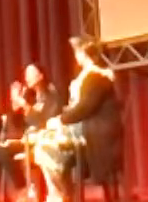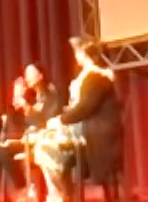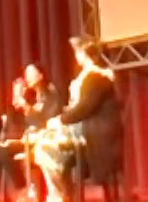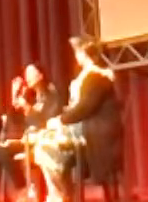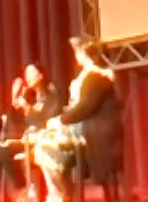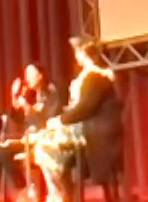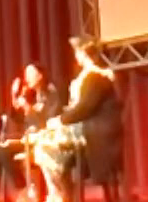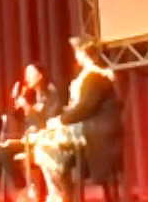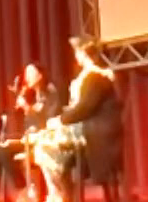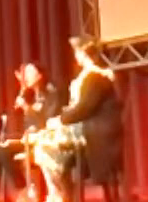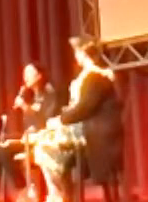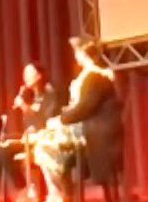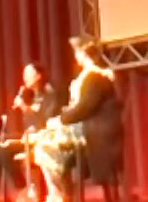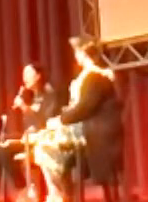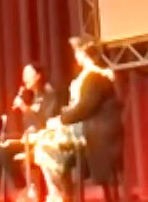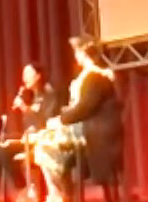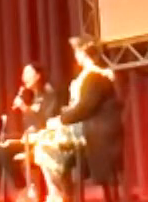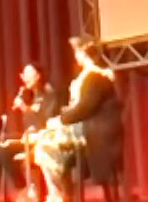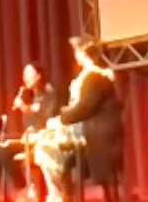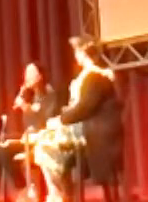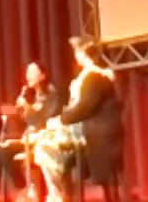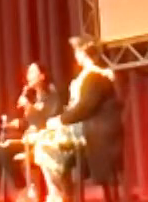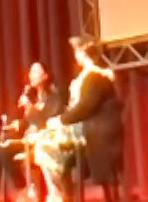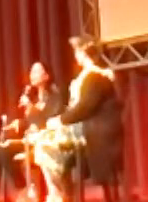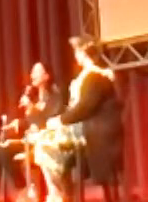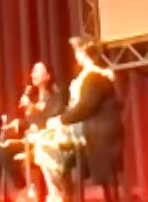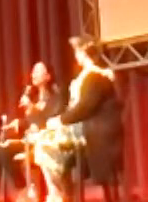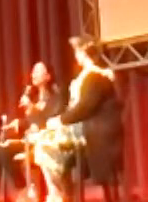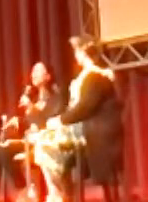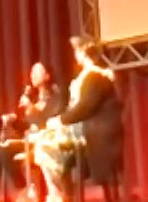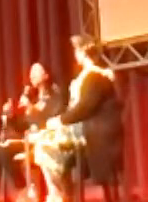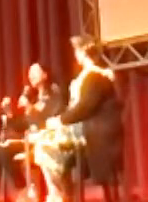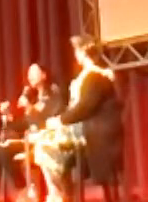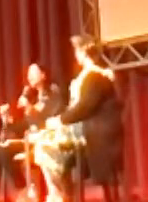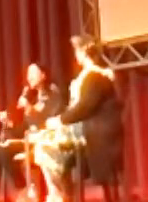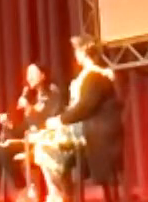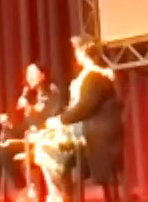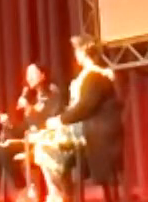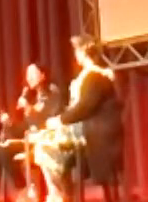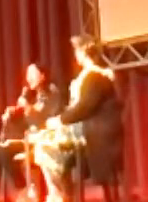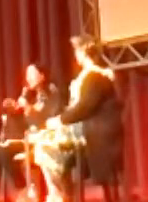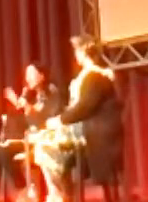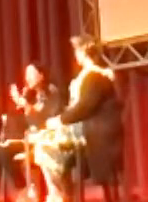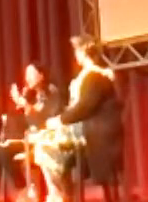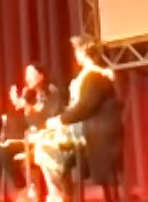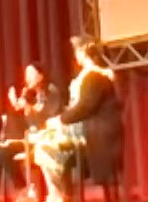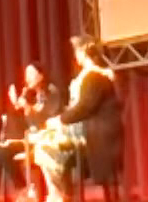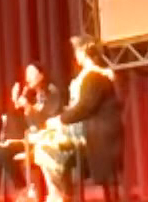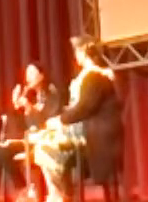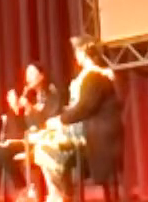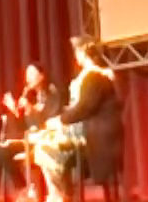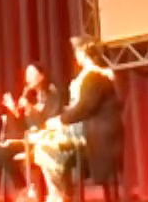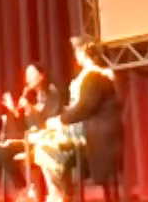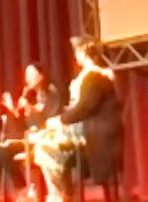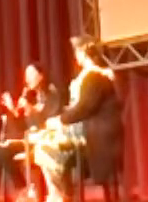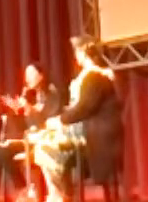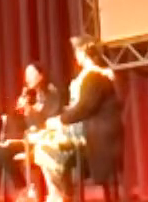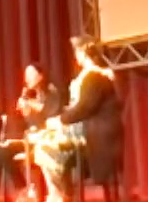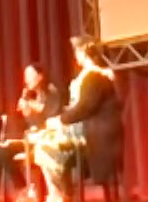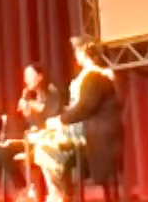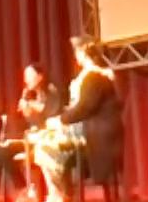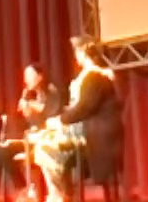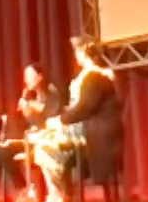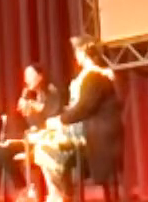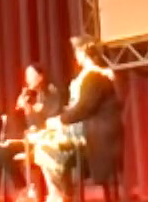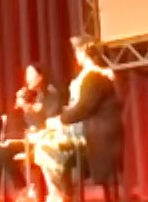But there's this idea that it's from the past. I said, oh, no, it's so present. And these are the communities